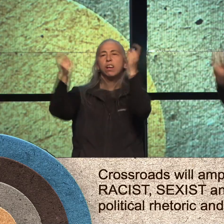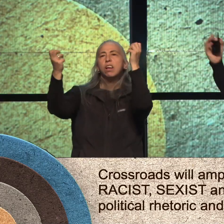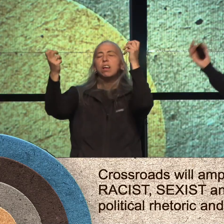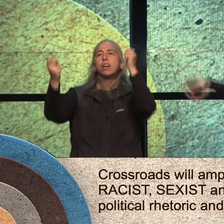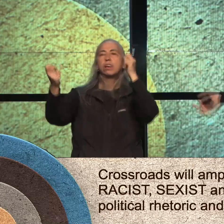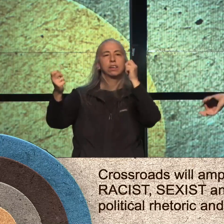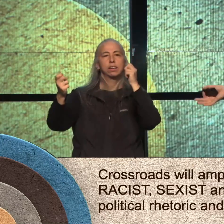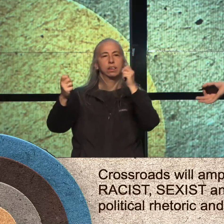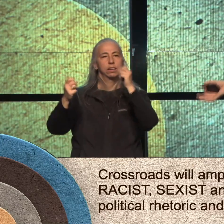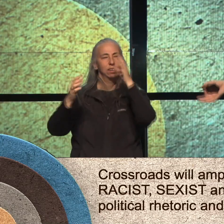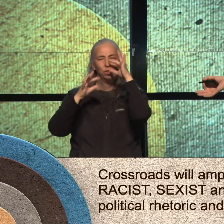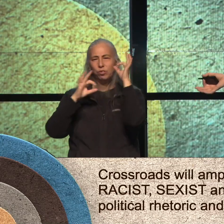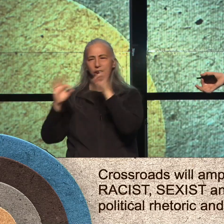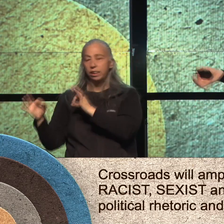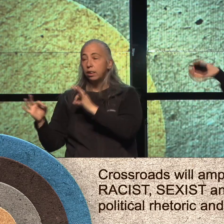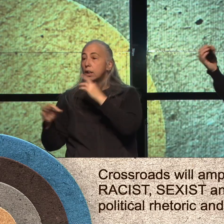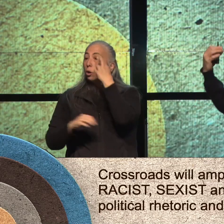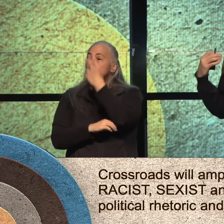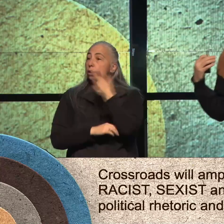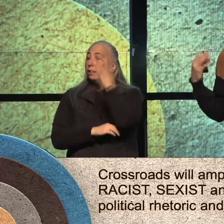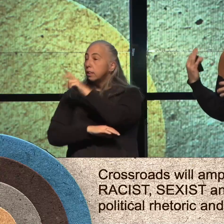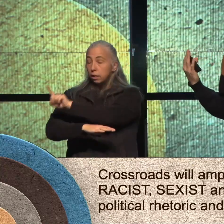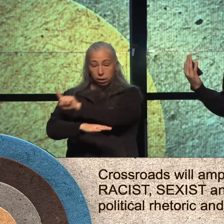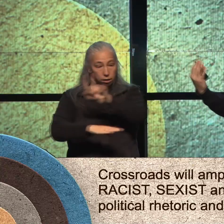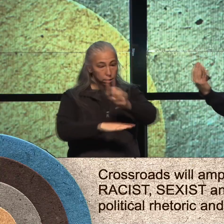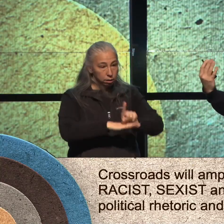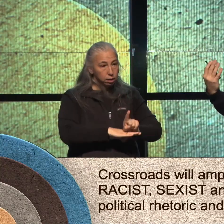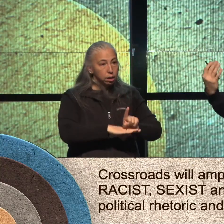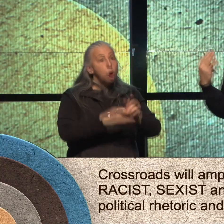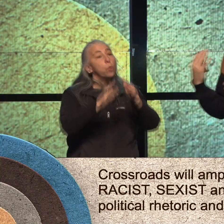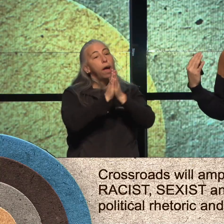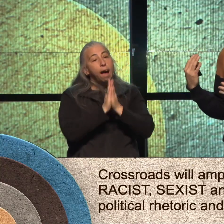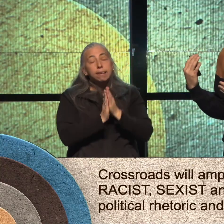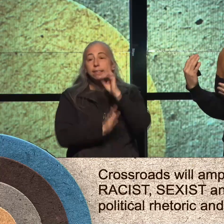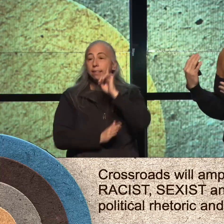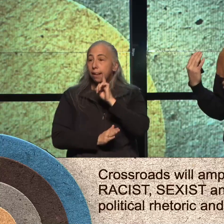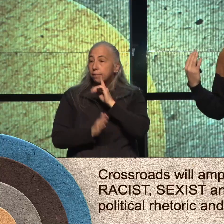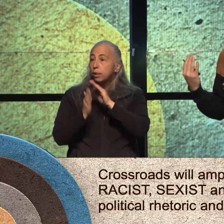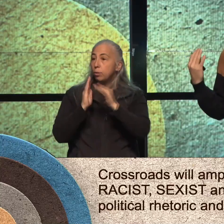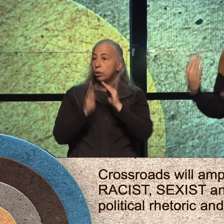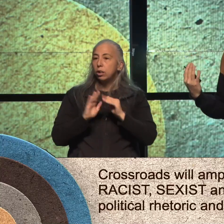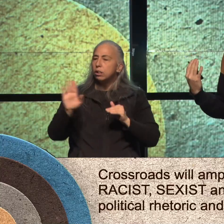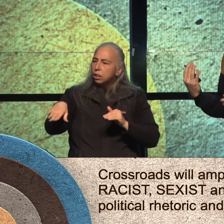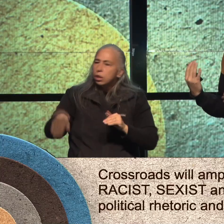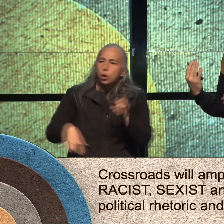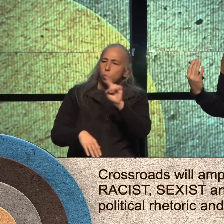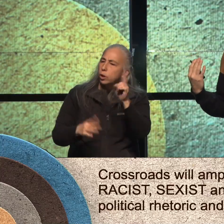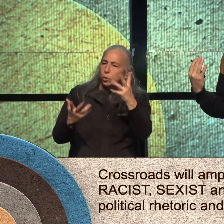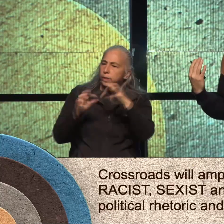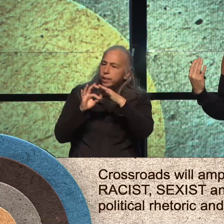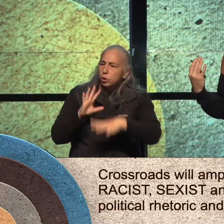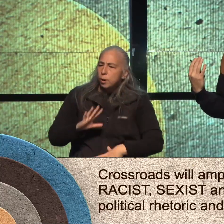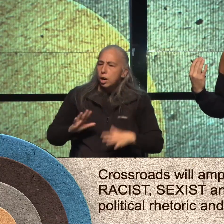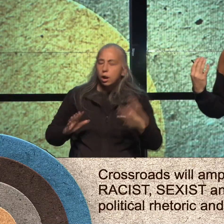You know why we centered the interpreters? Because we asked the deaf and hard of hearing community where they wanted the interpreter.